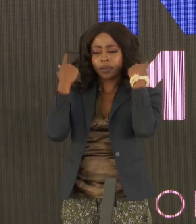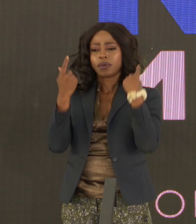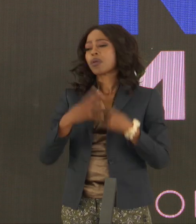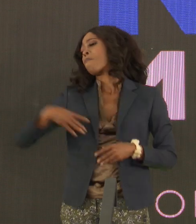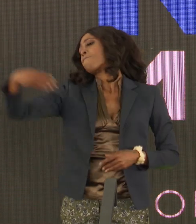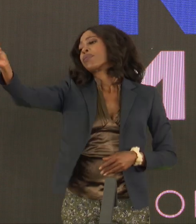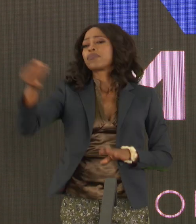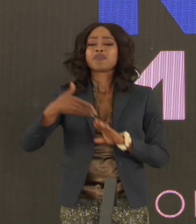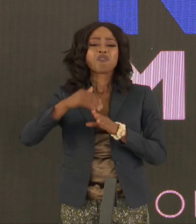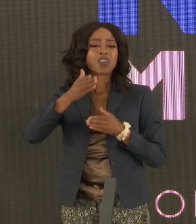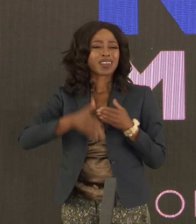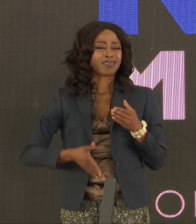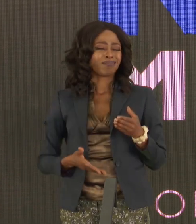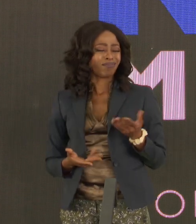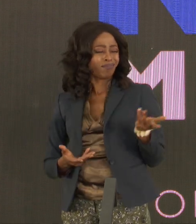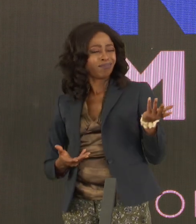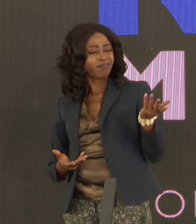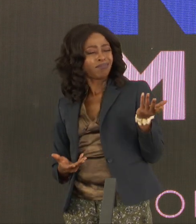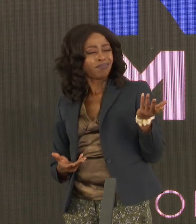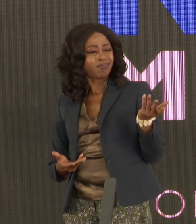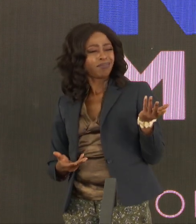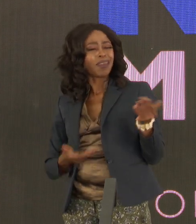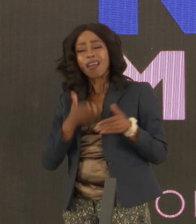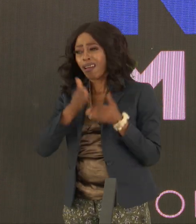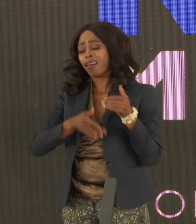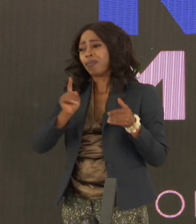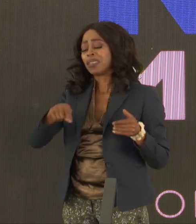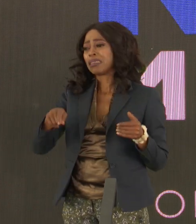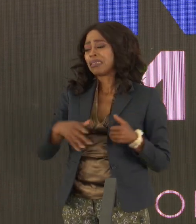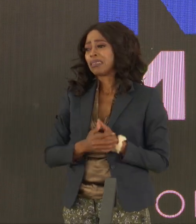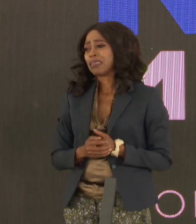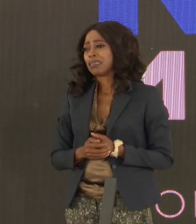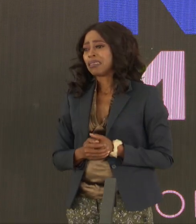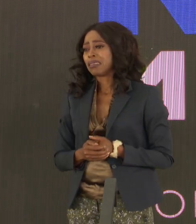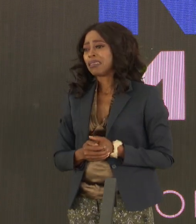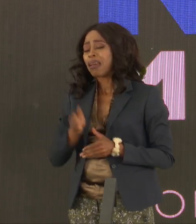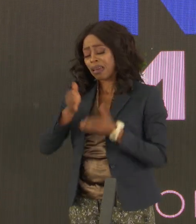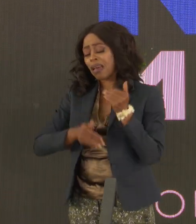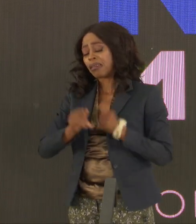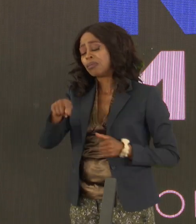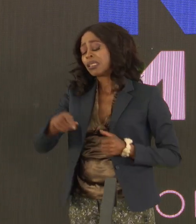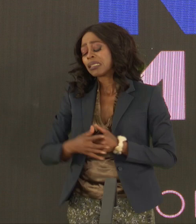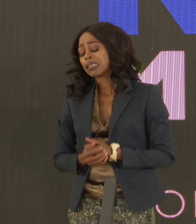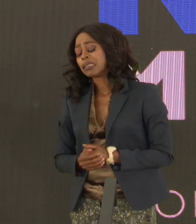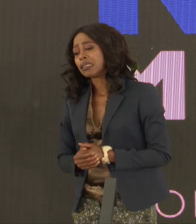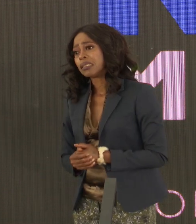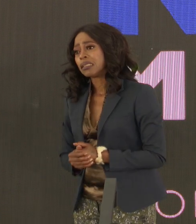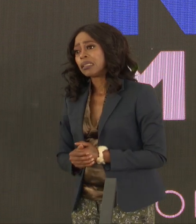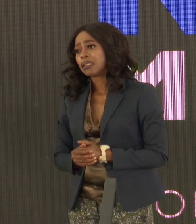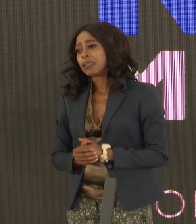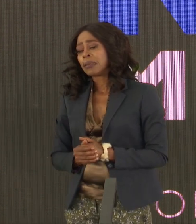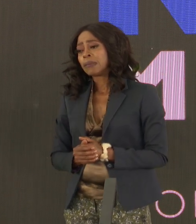before the thing is over, must end. And we must end it.